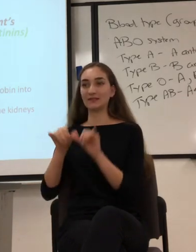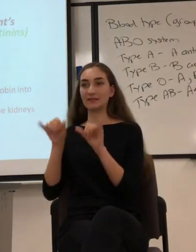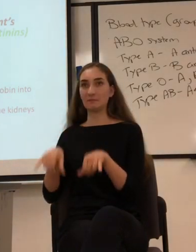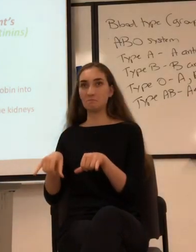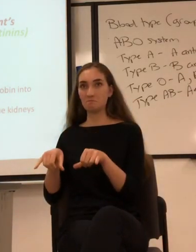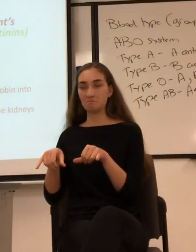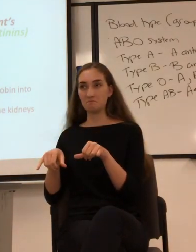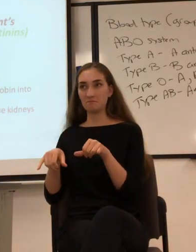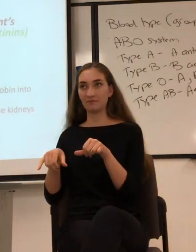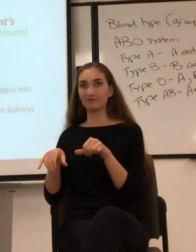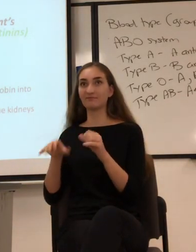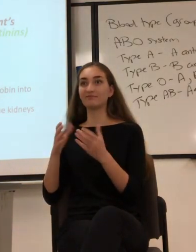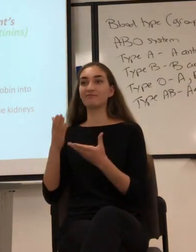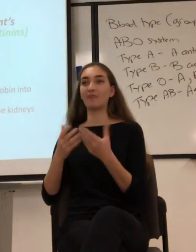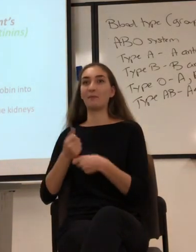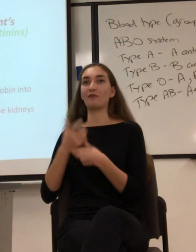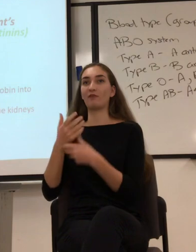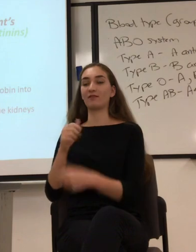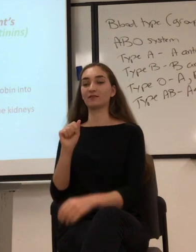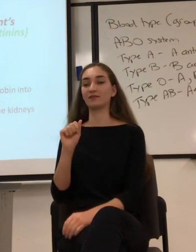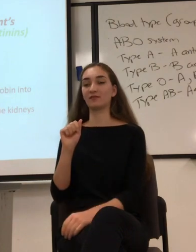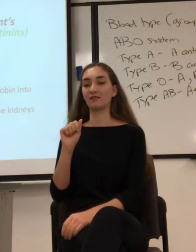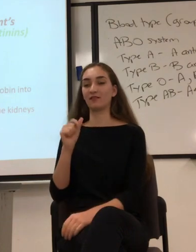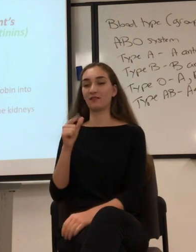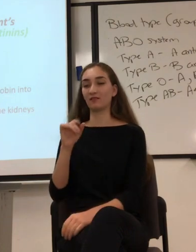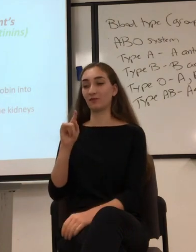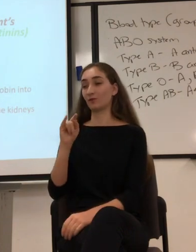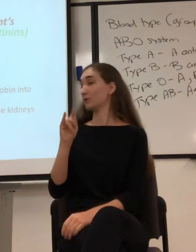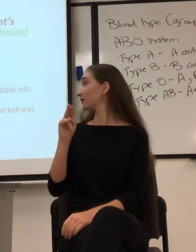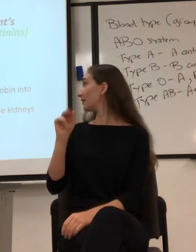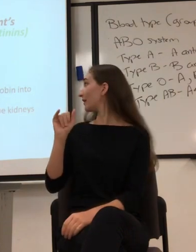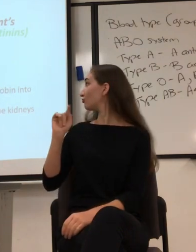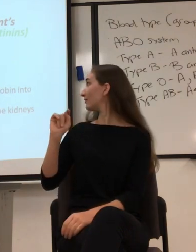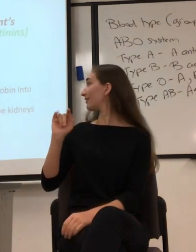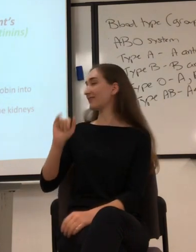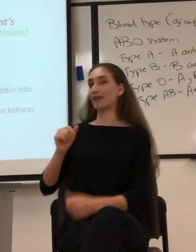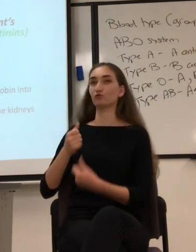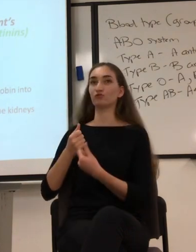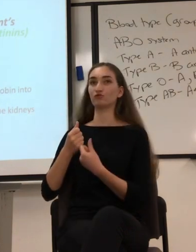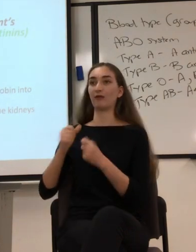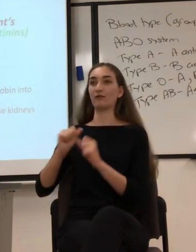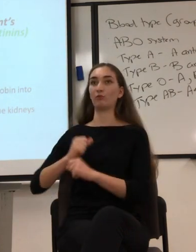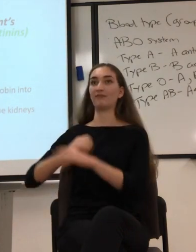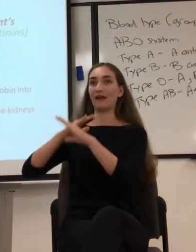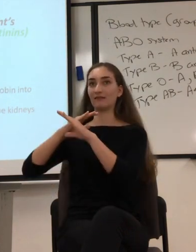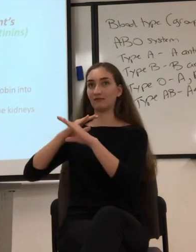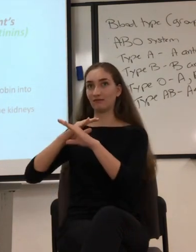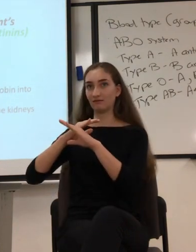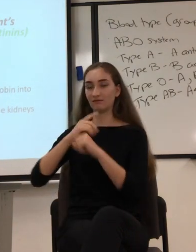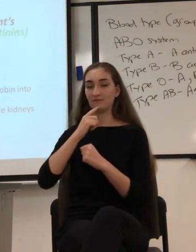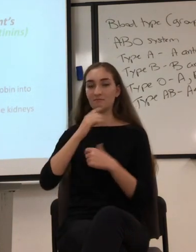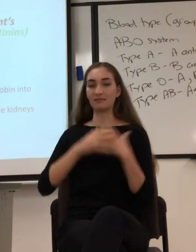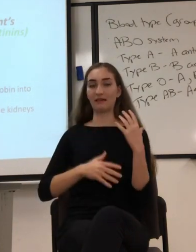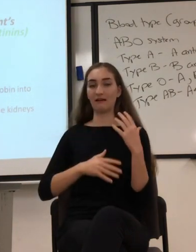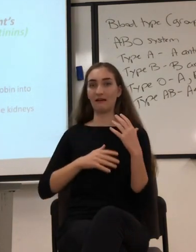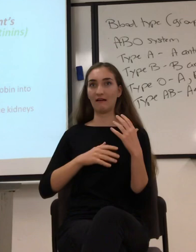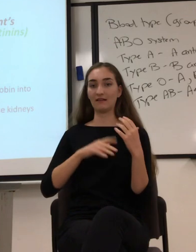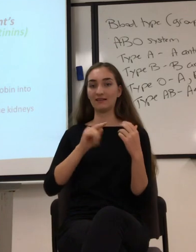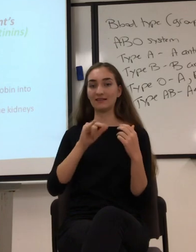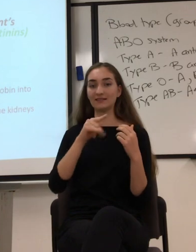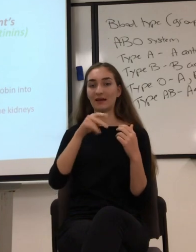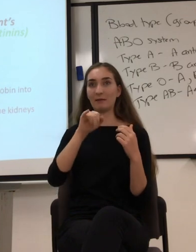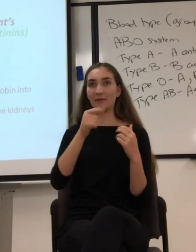may cause agglutination. So this is what we're trying to prevent. And blood typing prevents these types